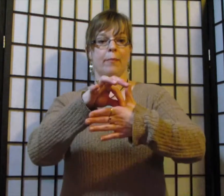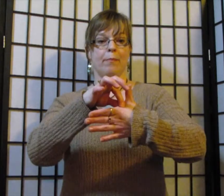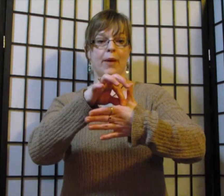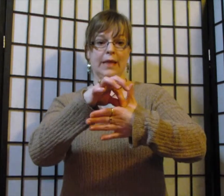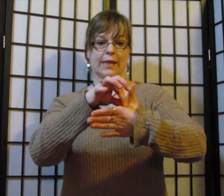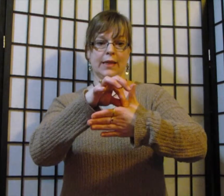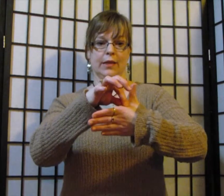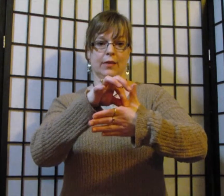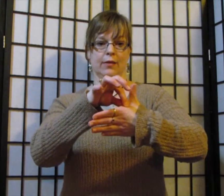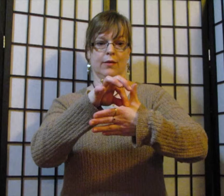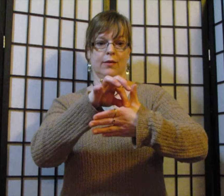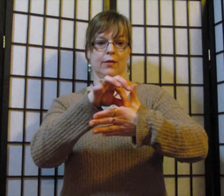meat,